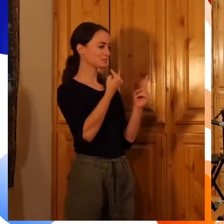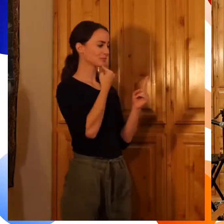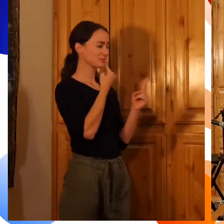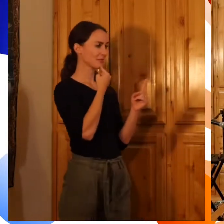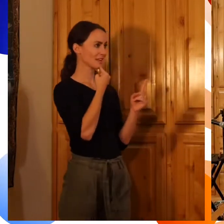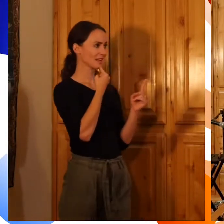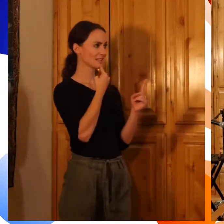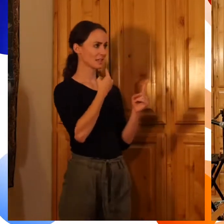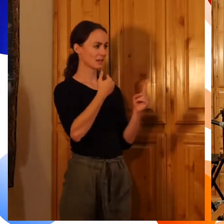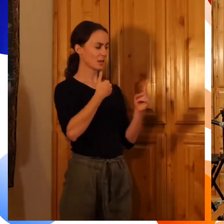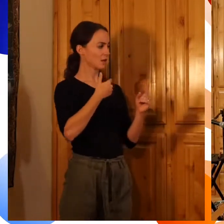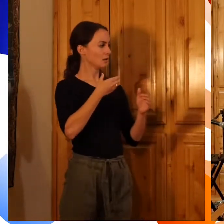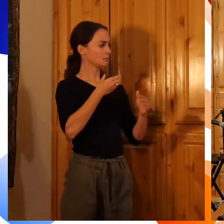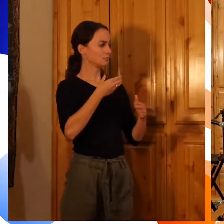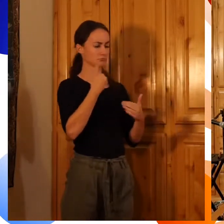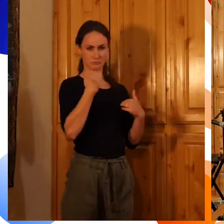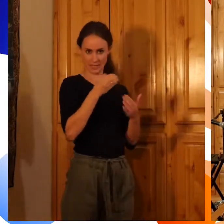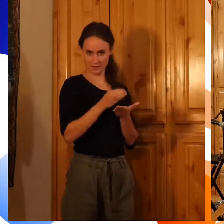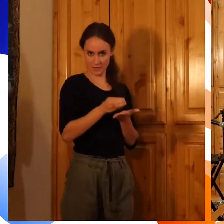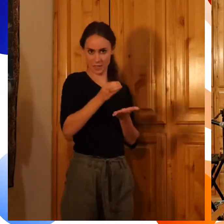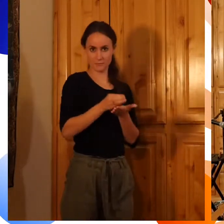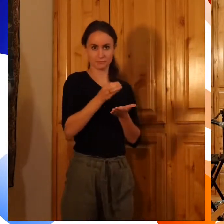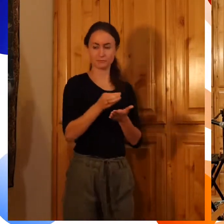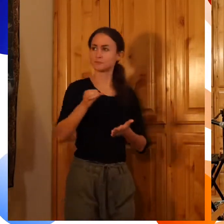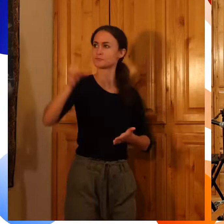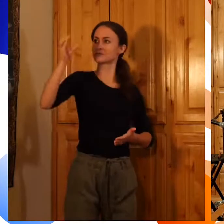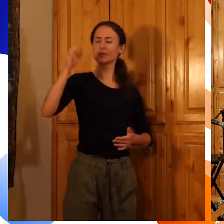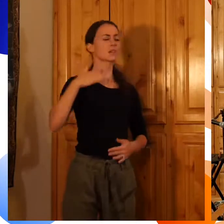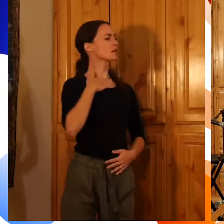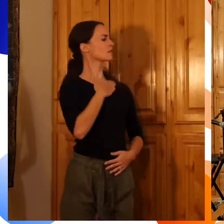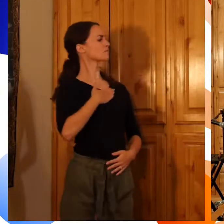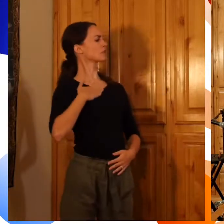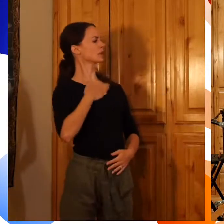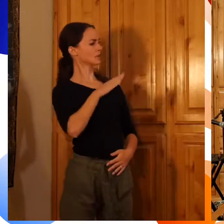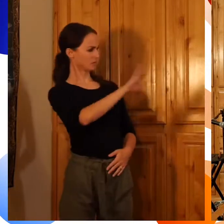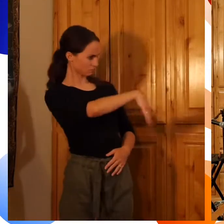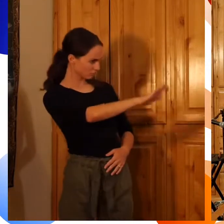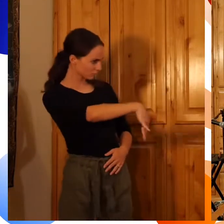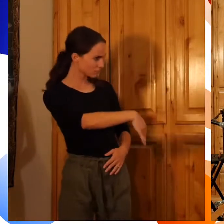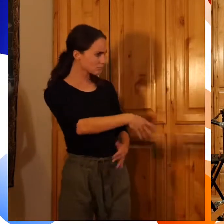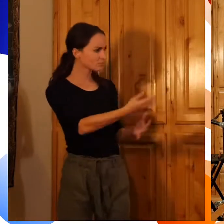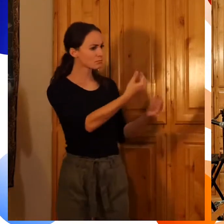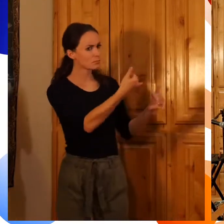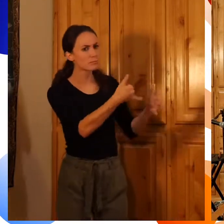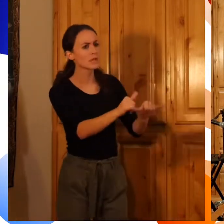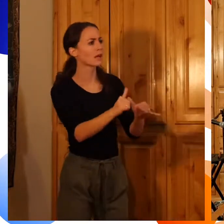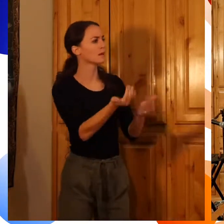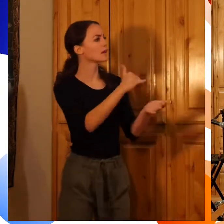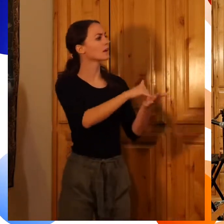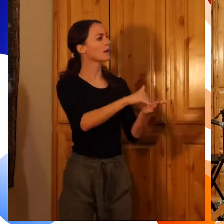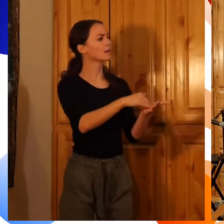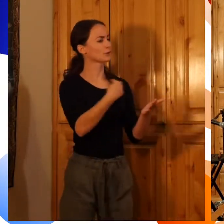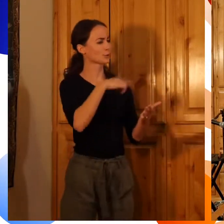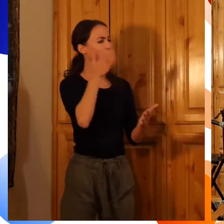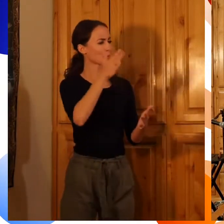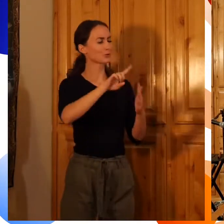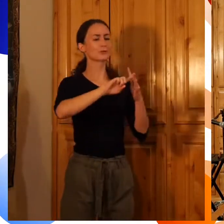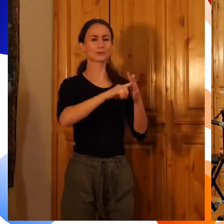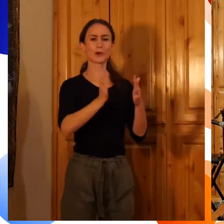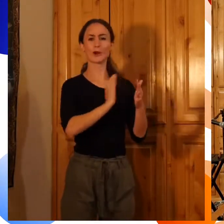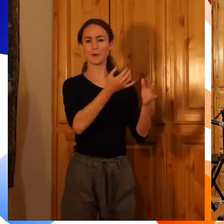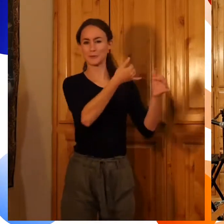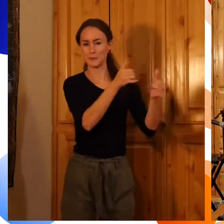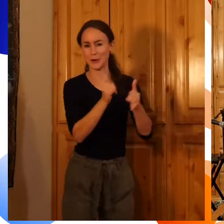tinker, play us a lively tune for my men and I to dance to, and we'll get this party started off right, won't we,